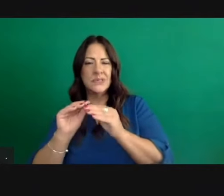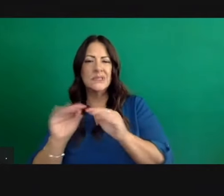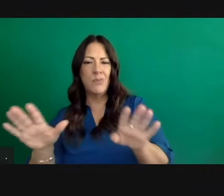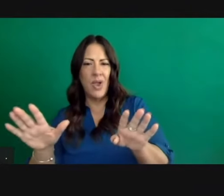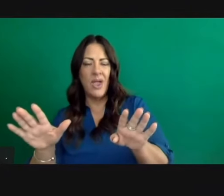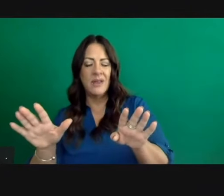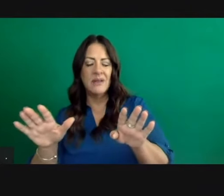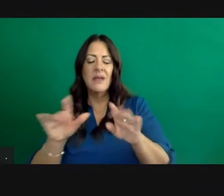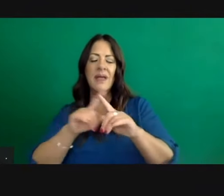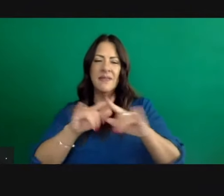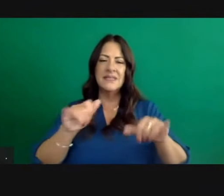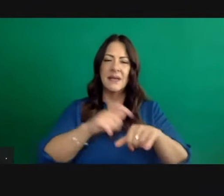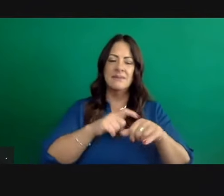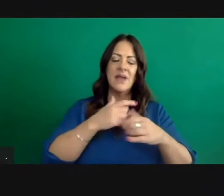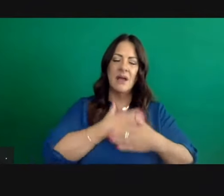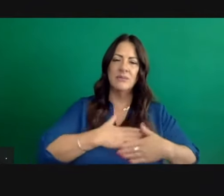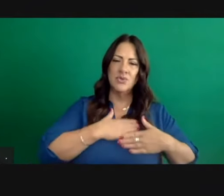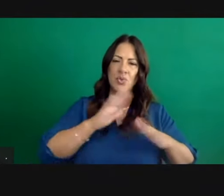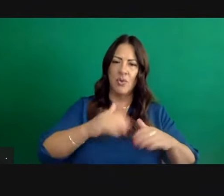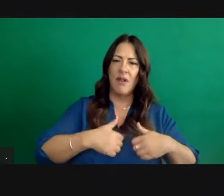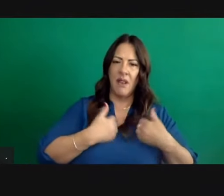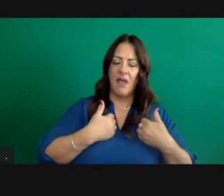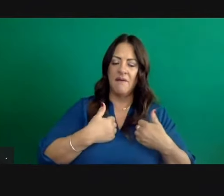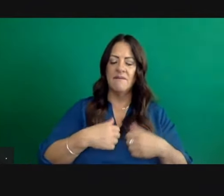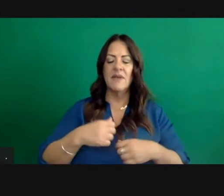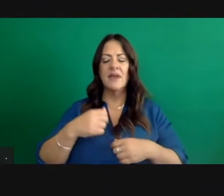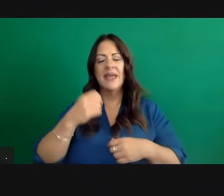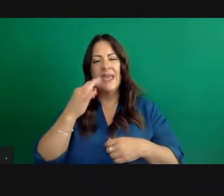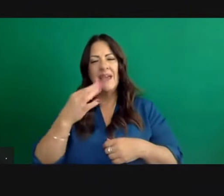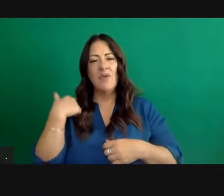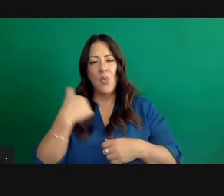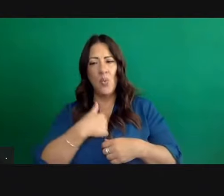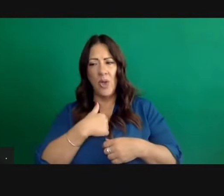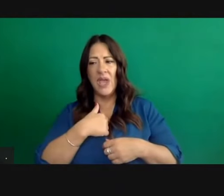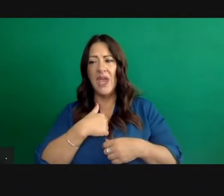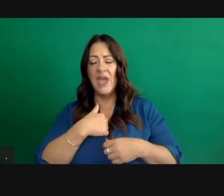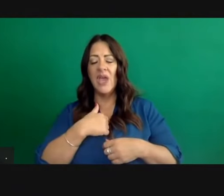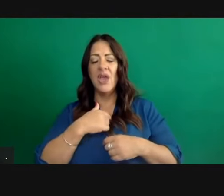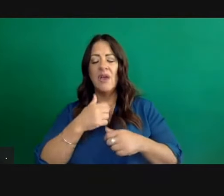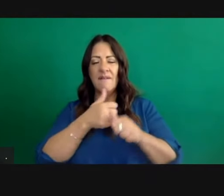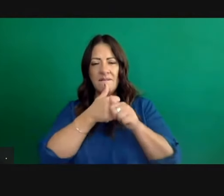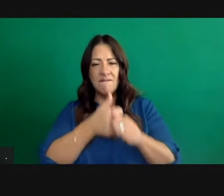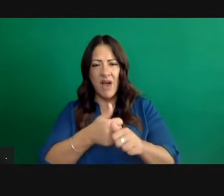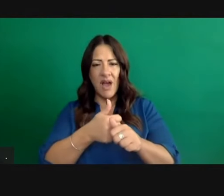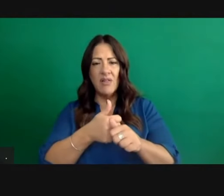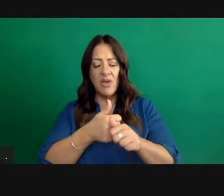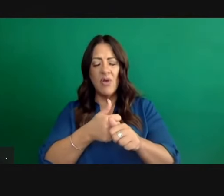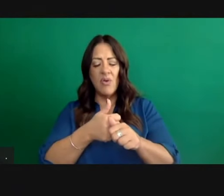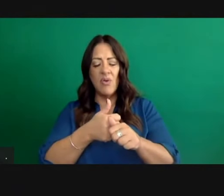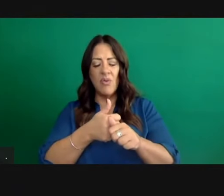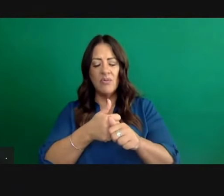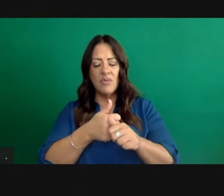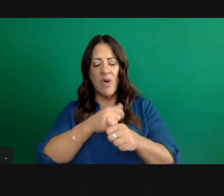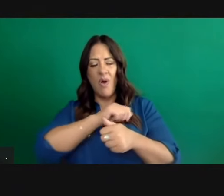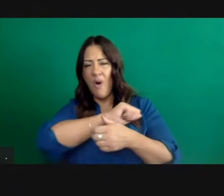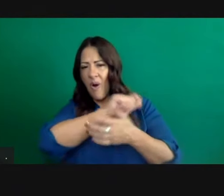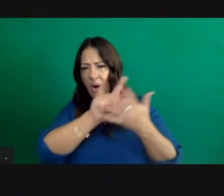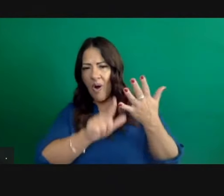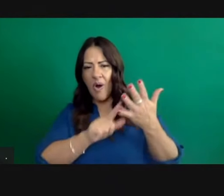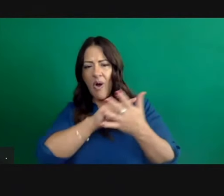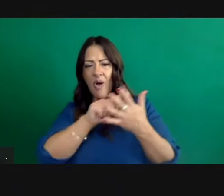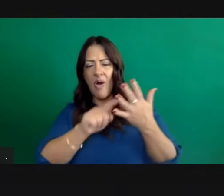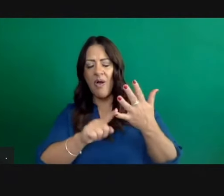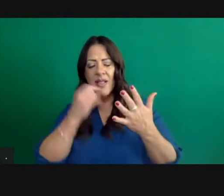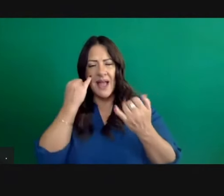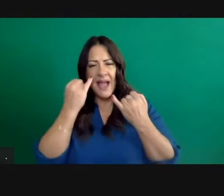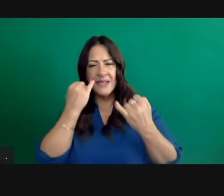keep transmission low. So I believe that if we put all of those together, we might avoid some of the really high surges that we're seeing on